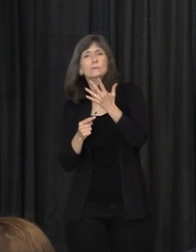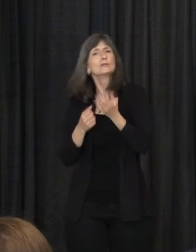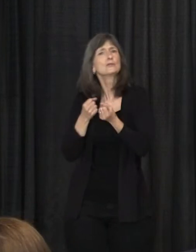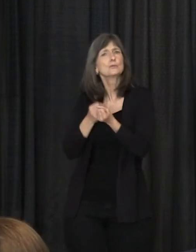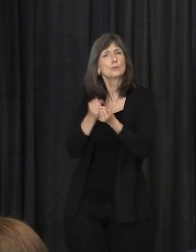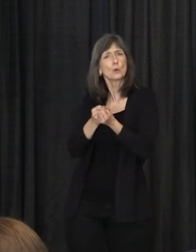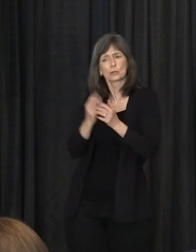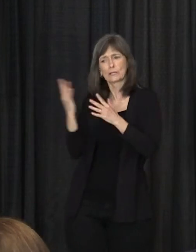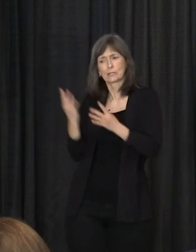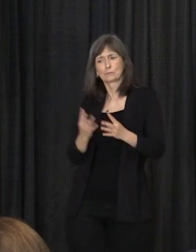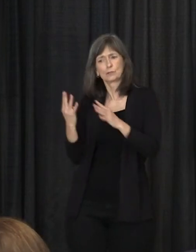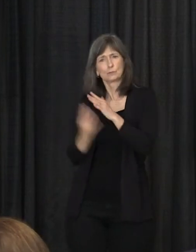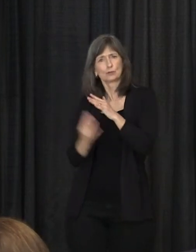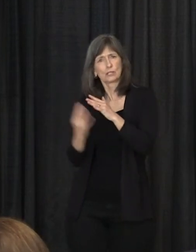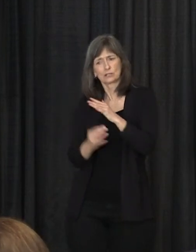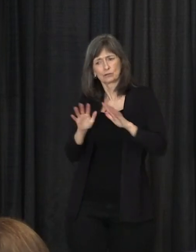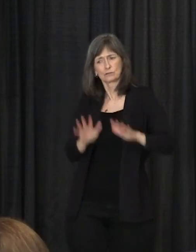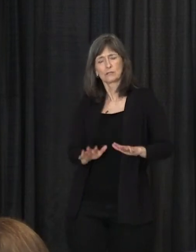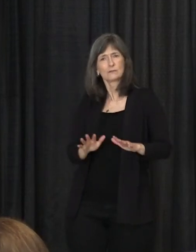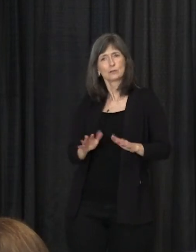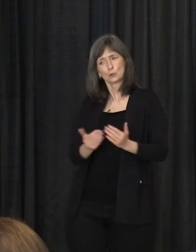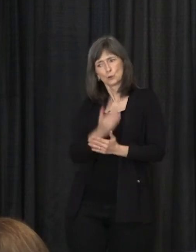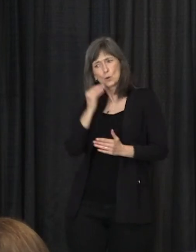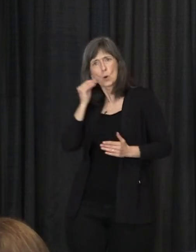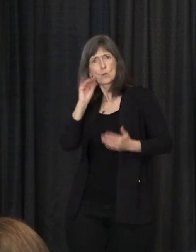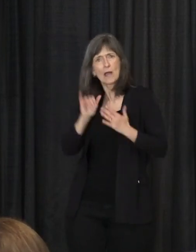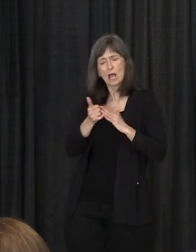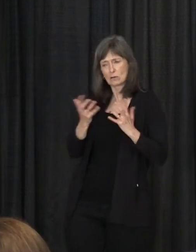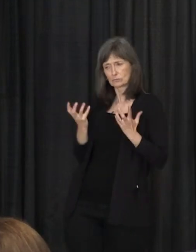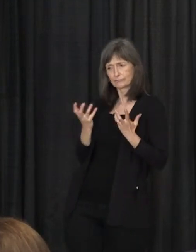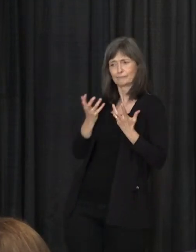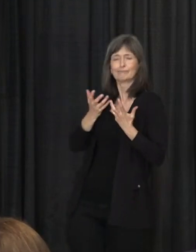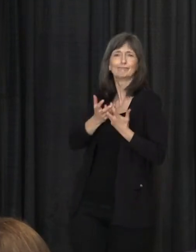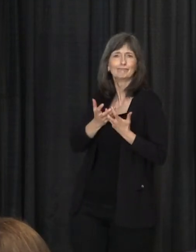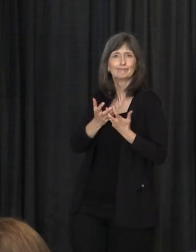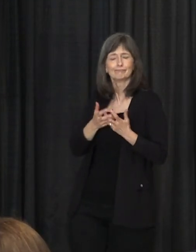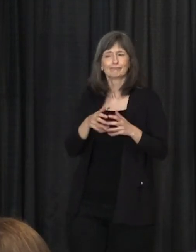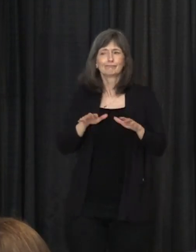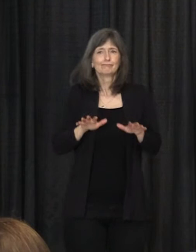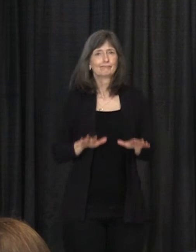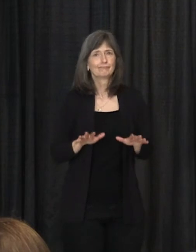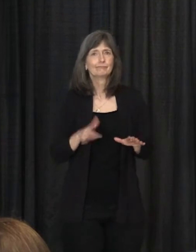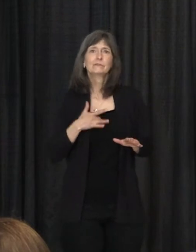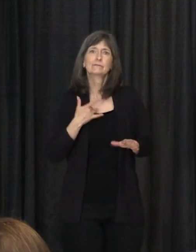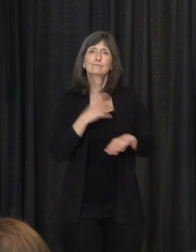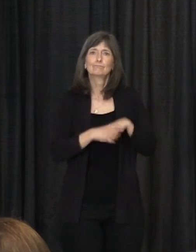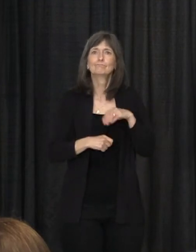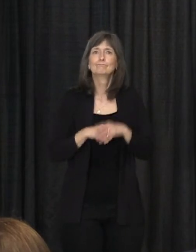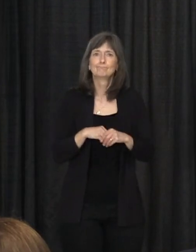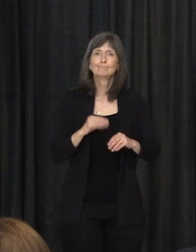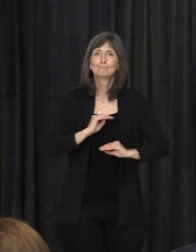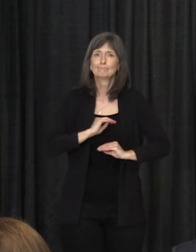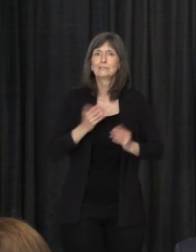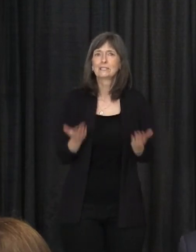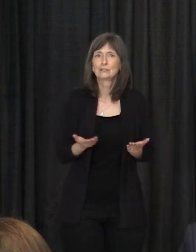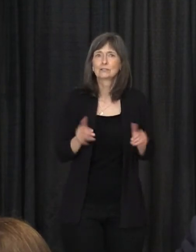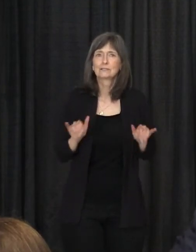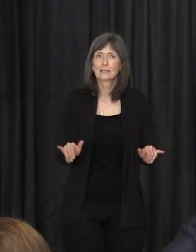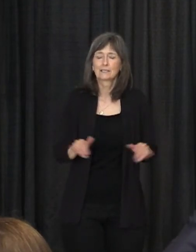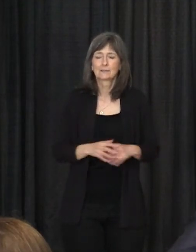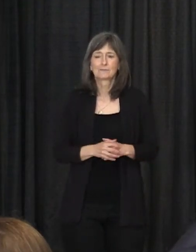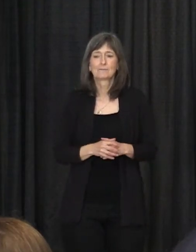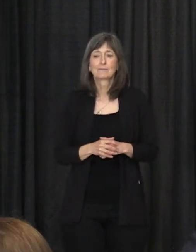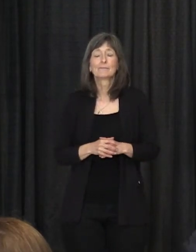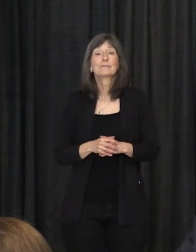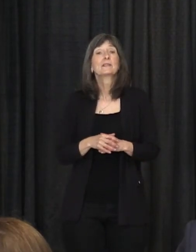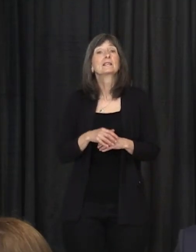newcomers adapt to their new home and foster a sense of belonging right here at home. Increasing English as a